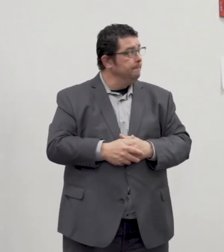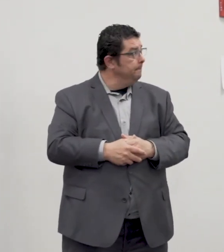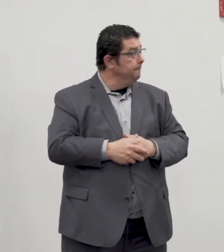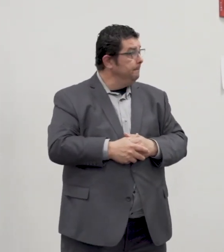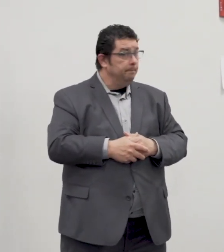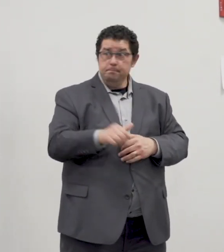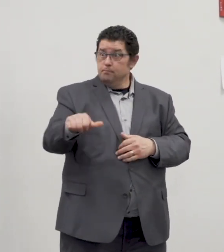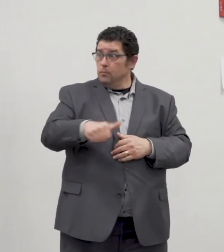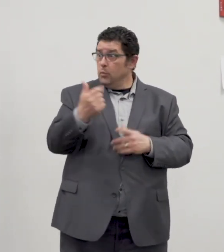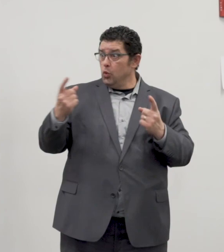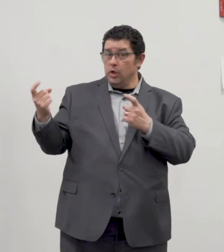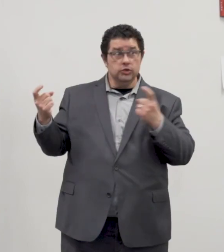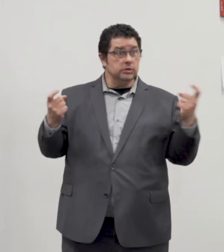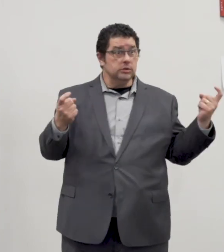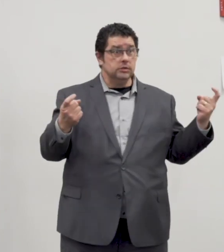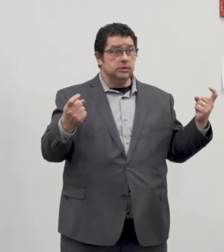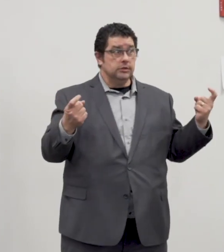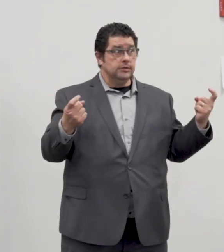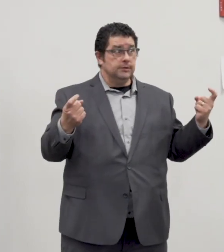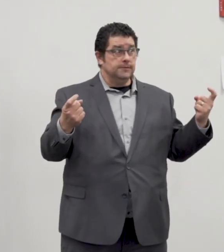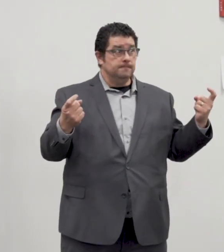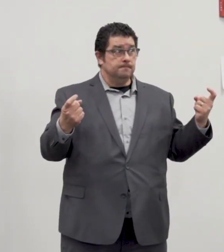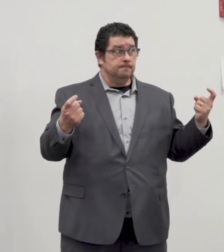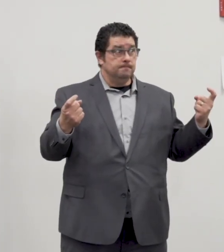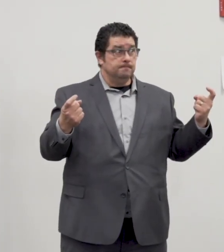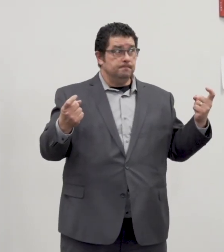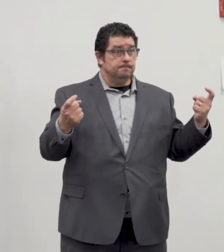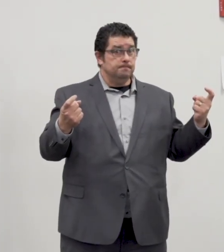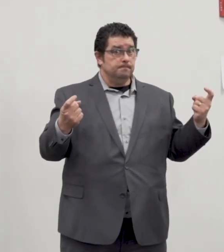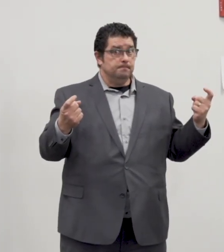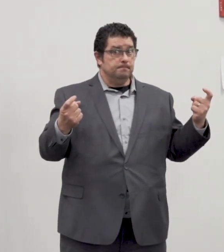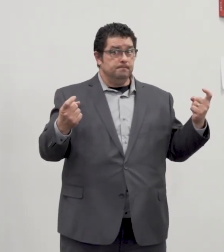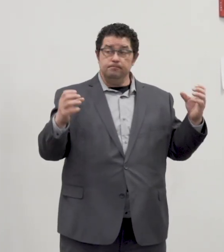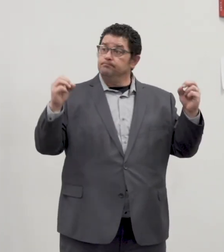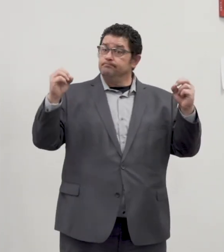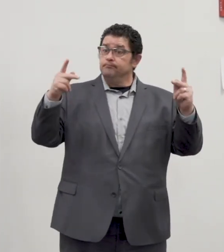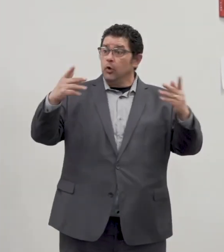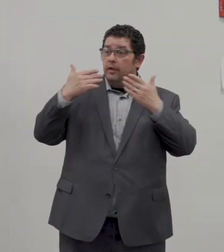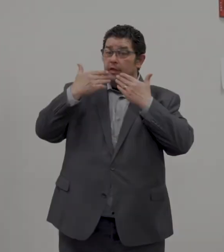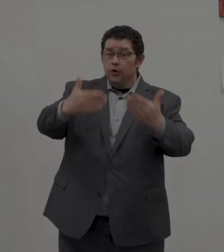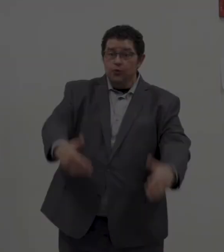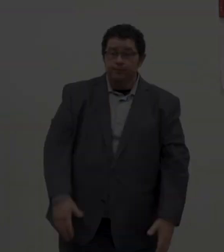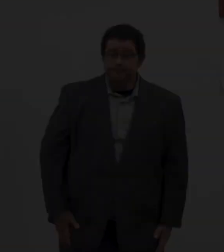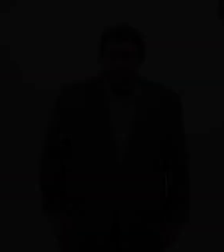Anyone else? Okay, thank you.